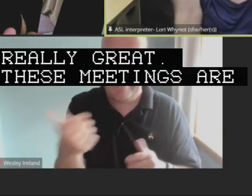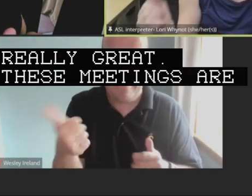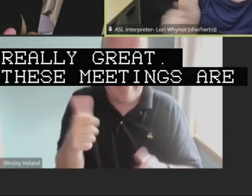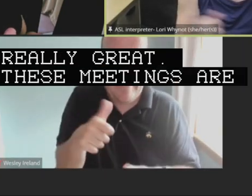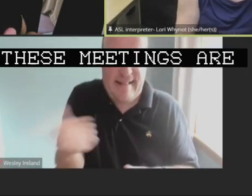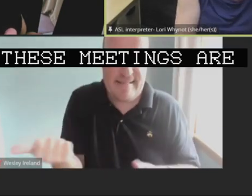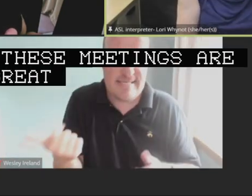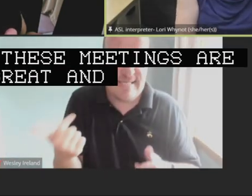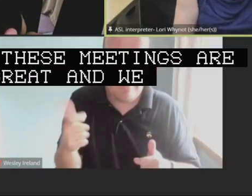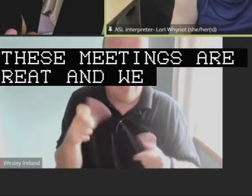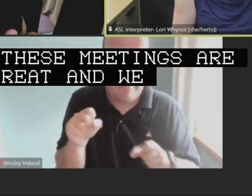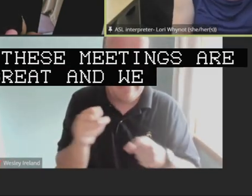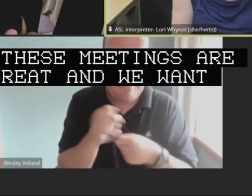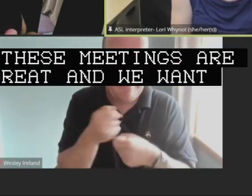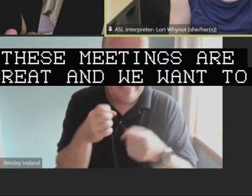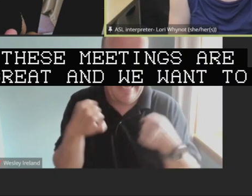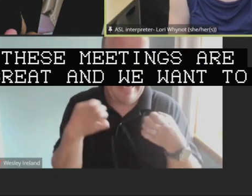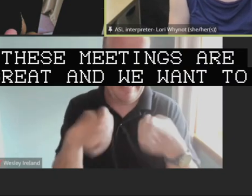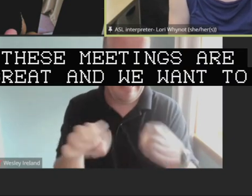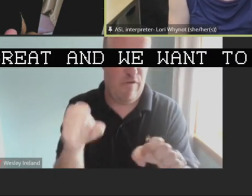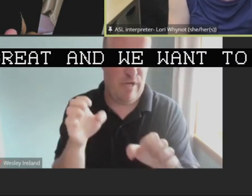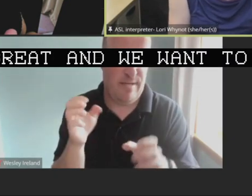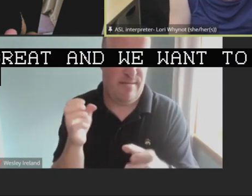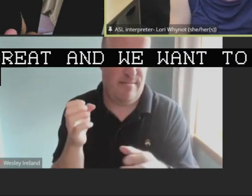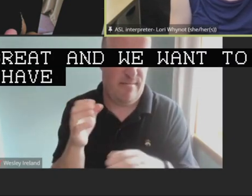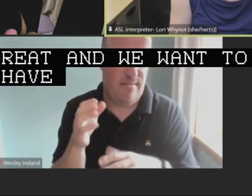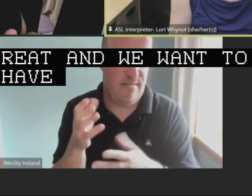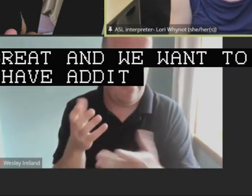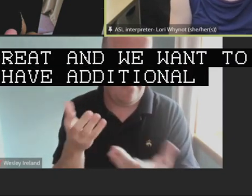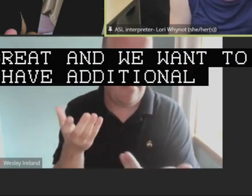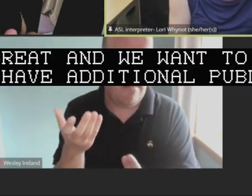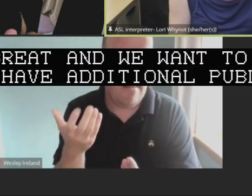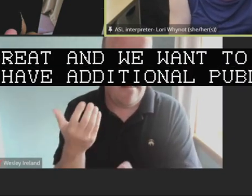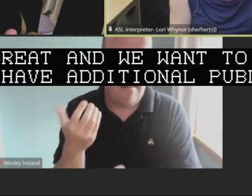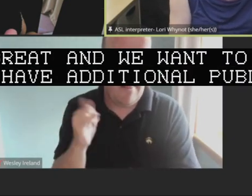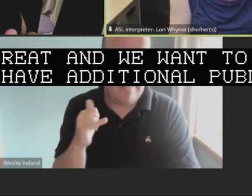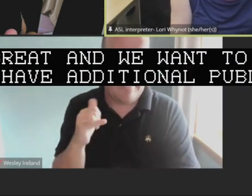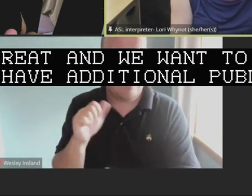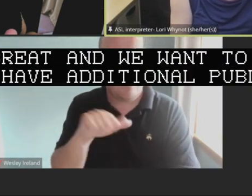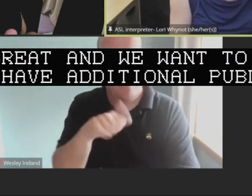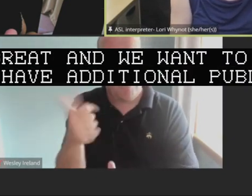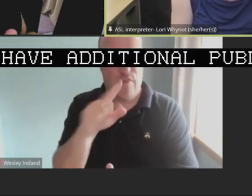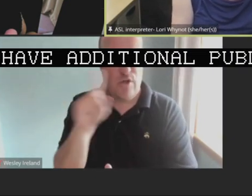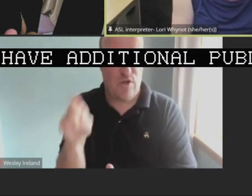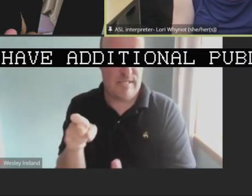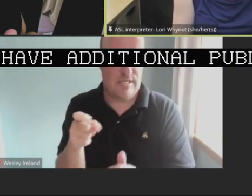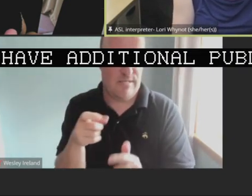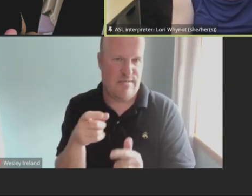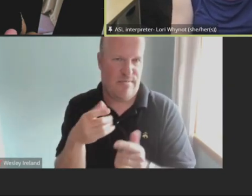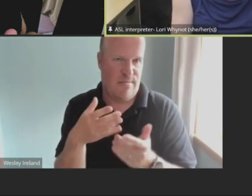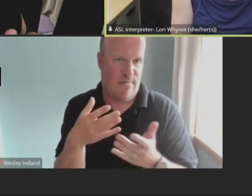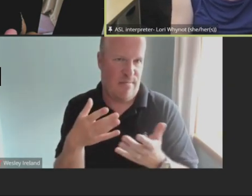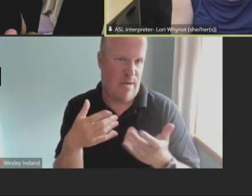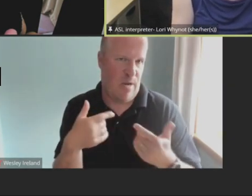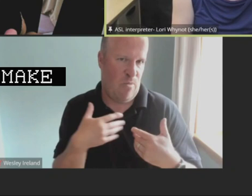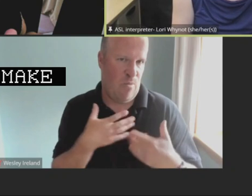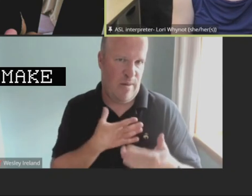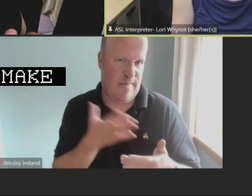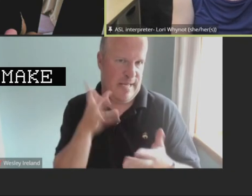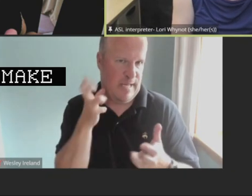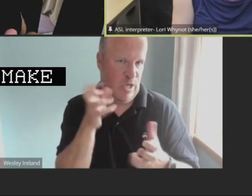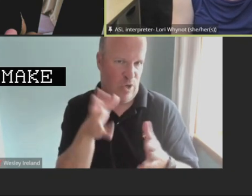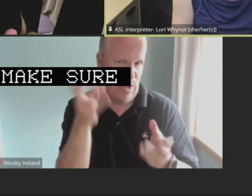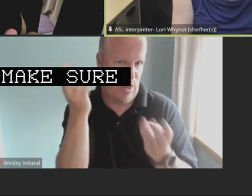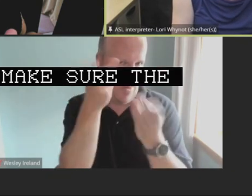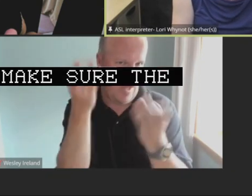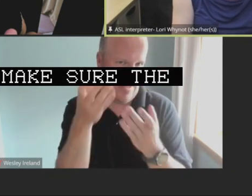have additional public input. And we want to make sure that the efforts being made so